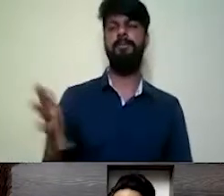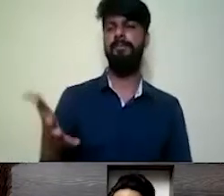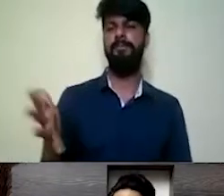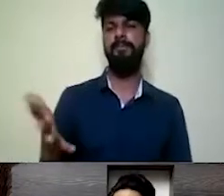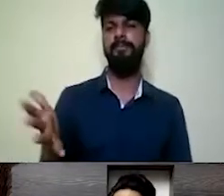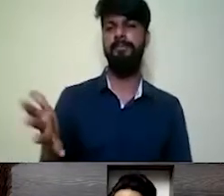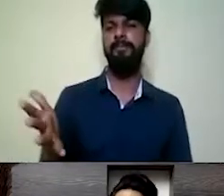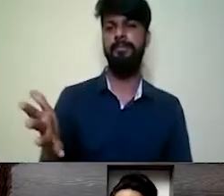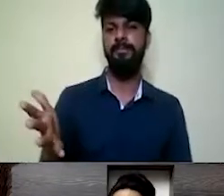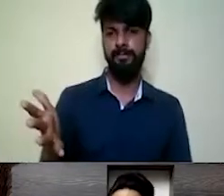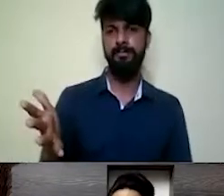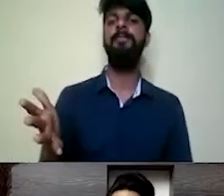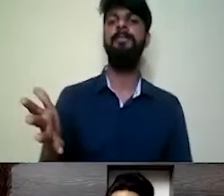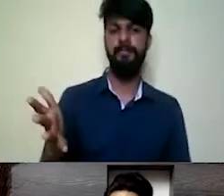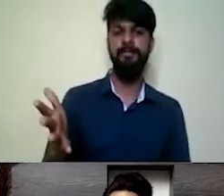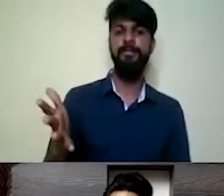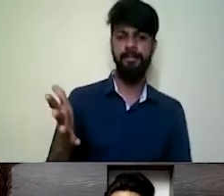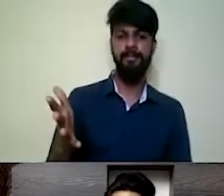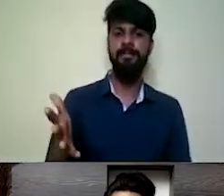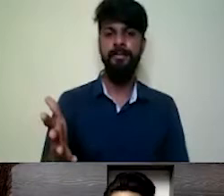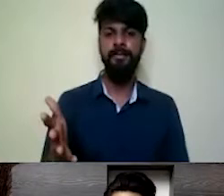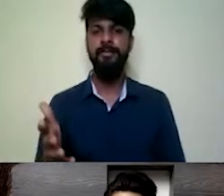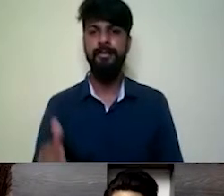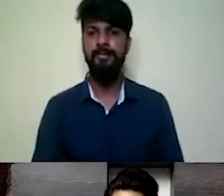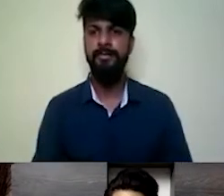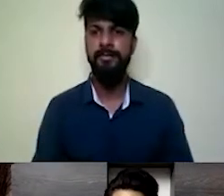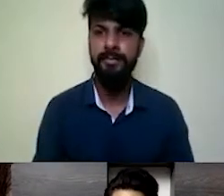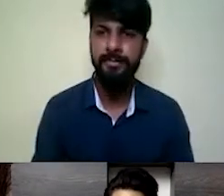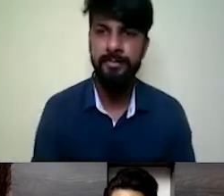sentence. Feeling good, not.